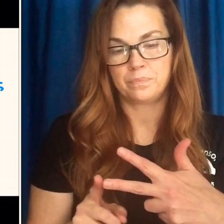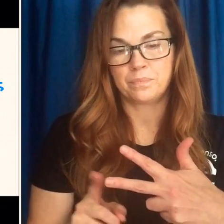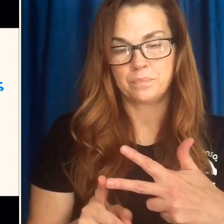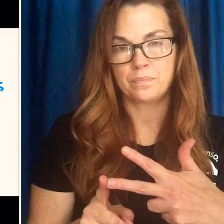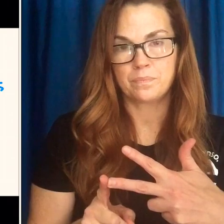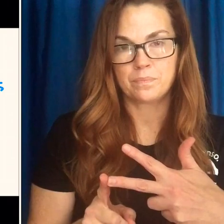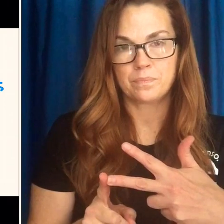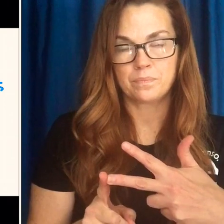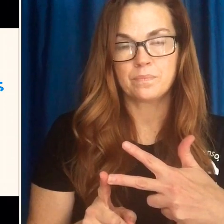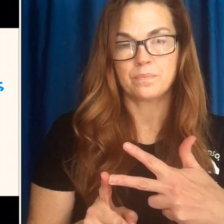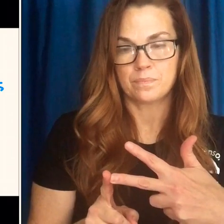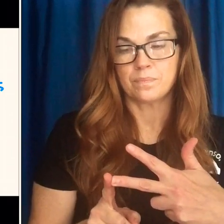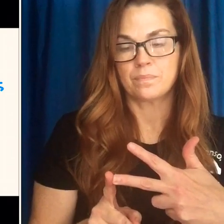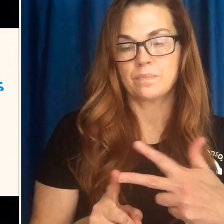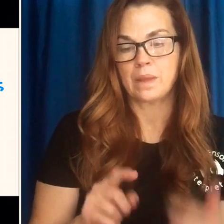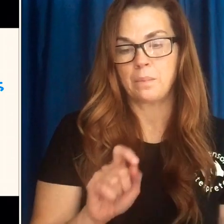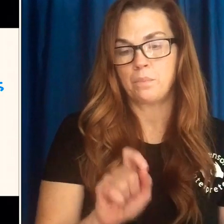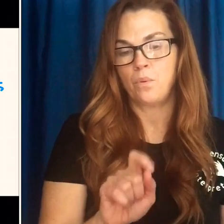and